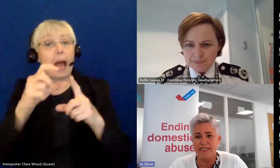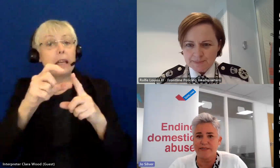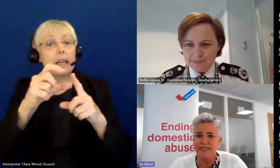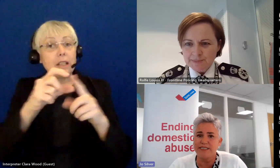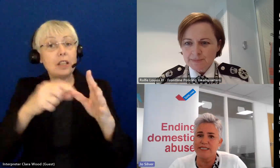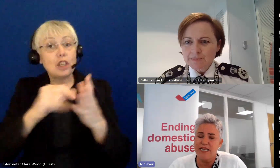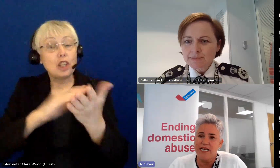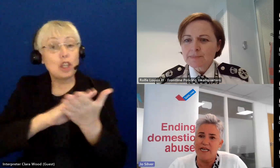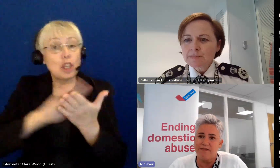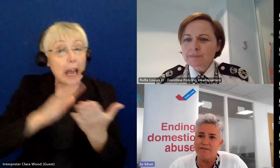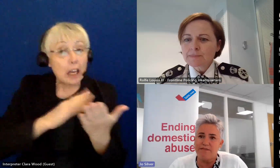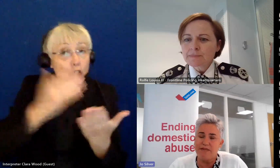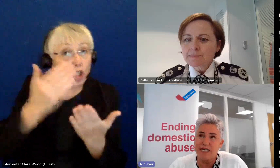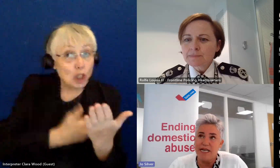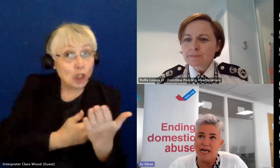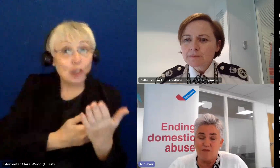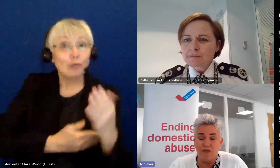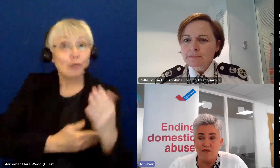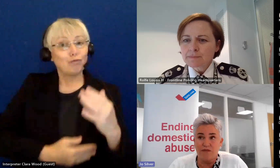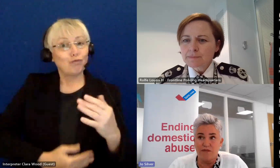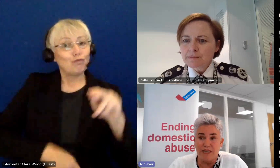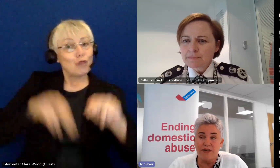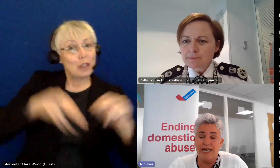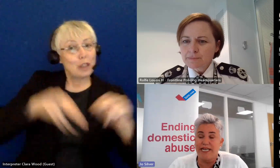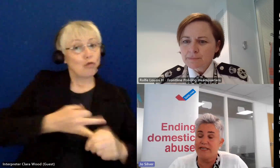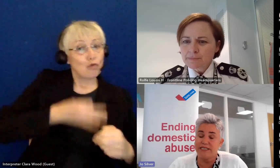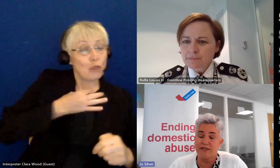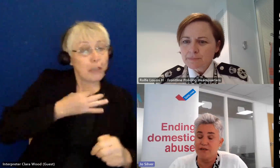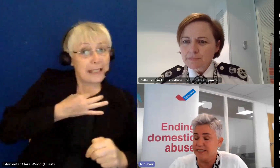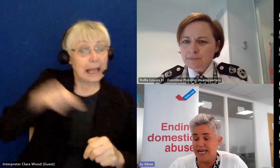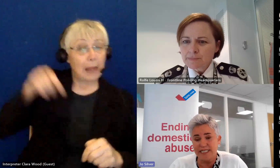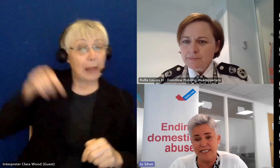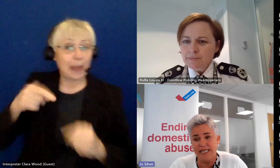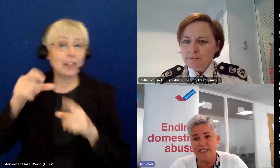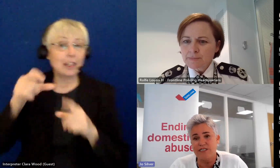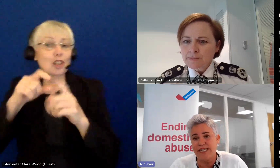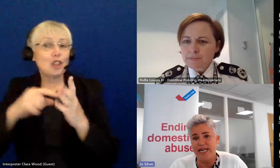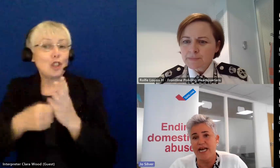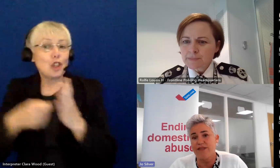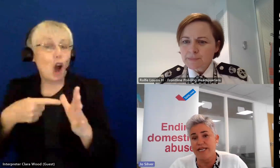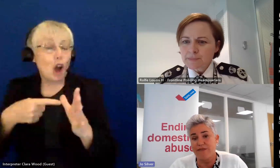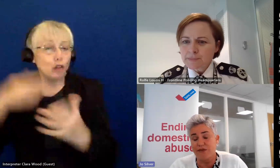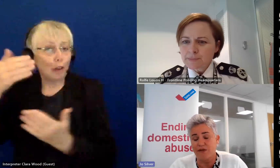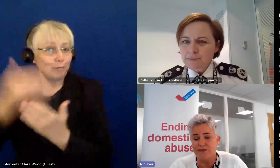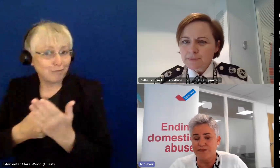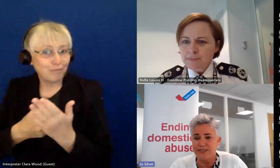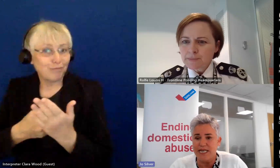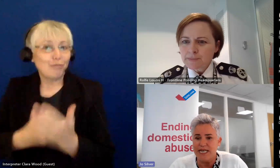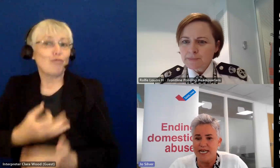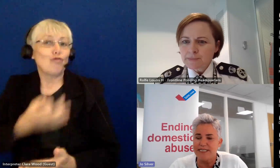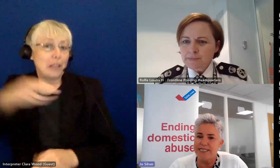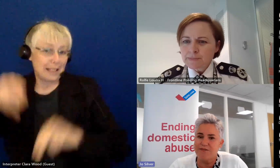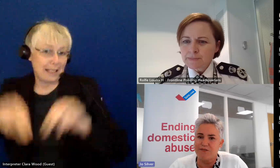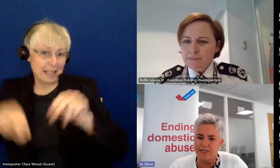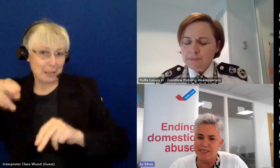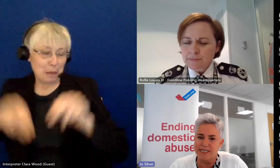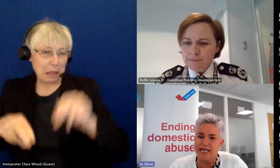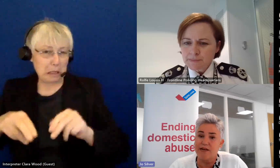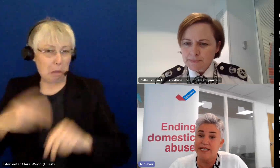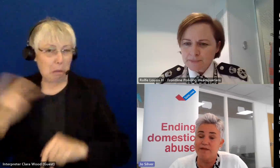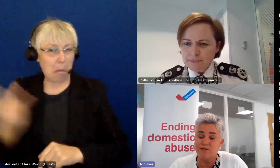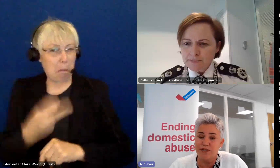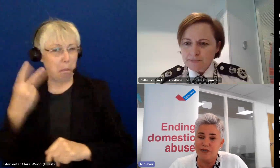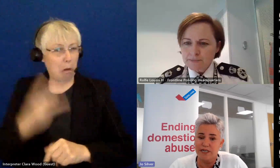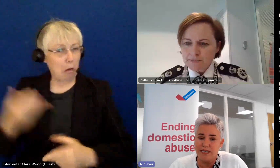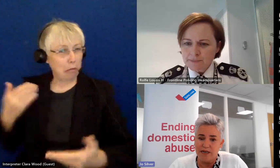risk assessment. And we will be looking at the context and history, how they've evolved, and the difference